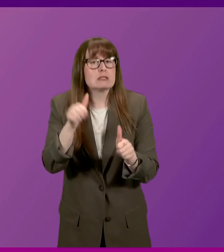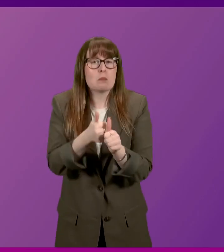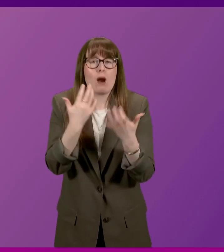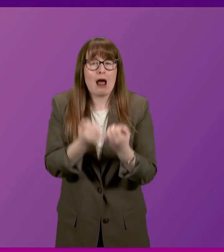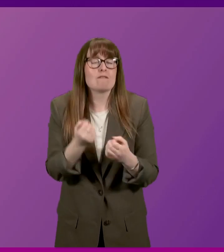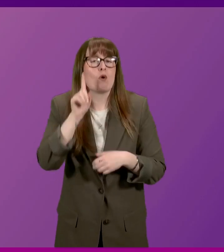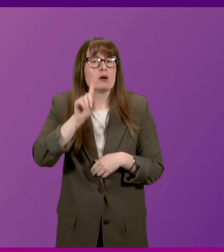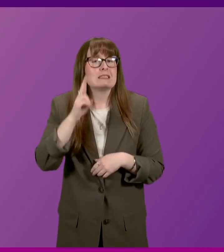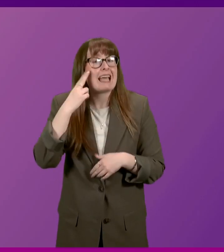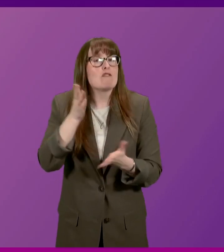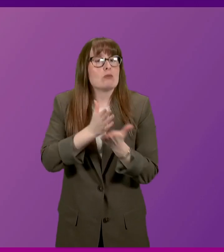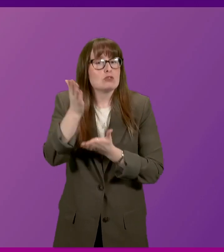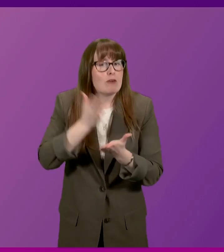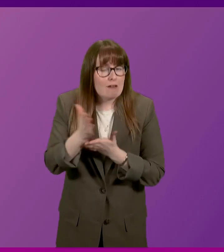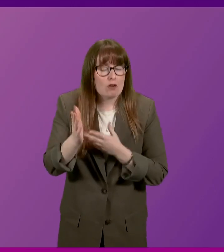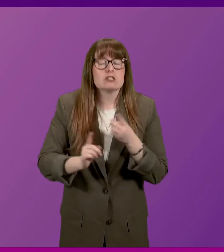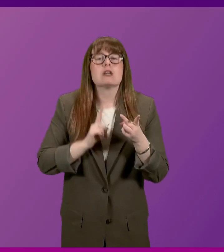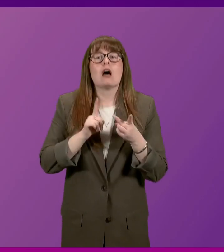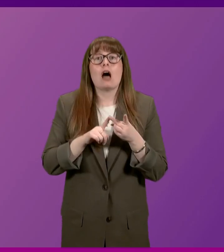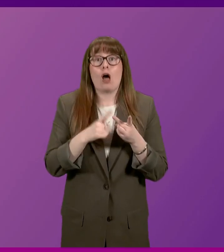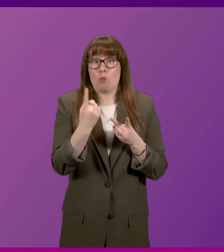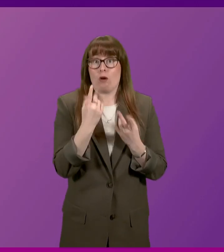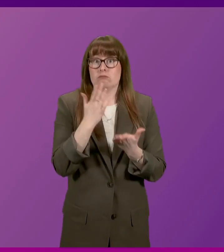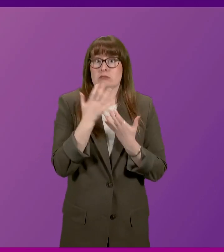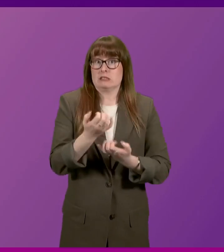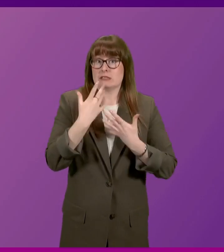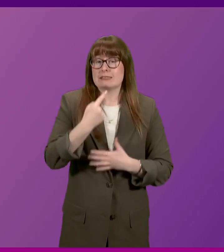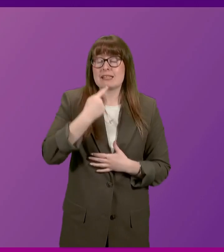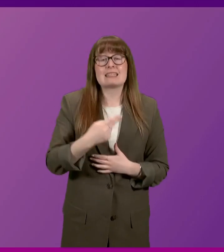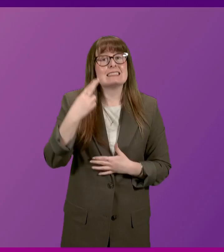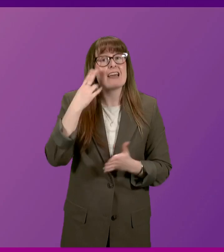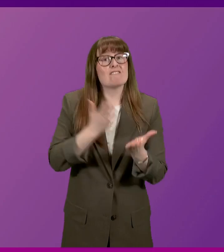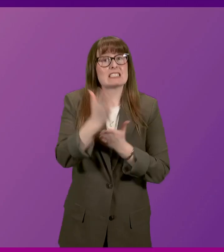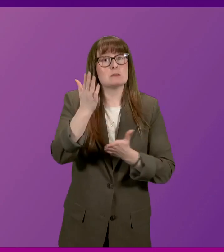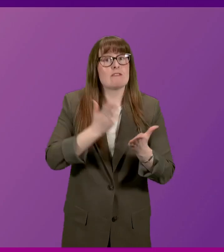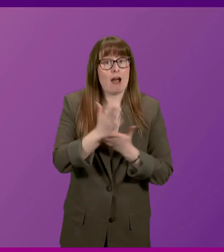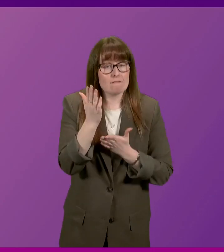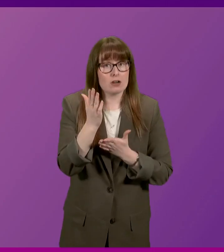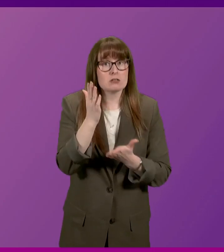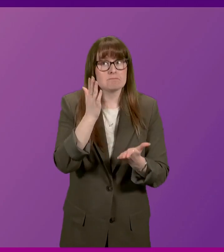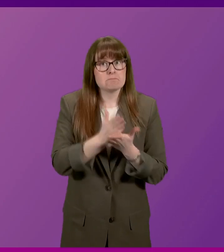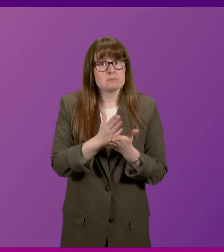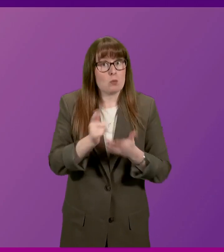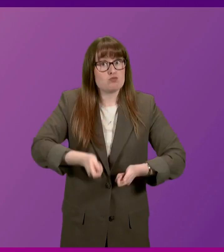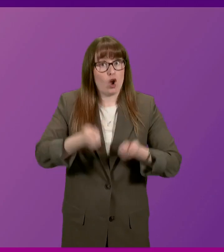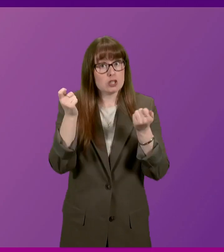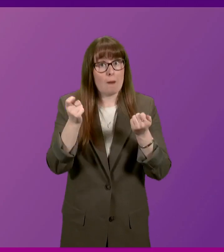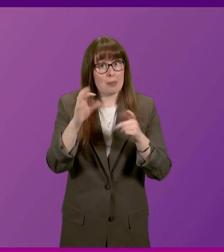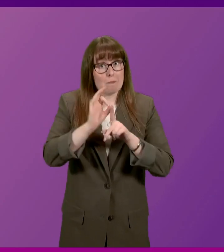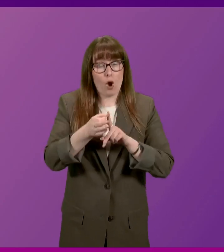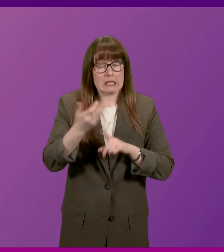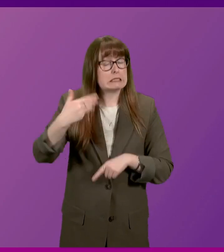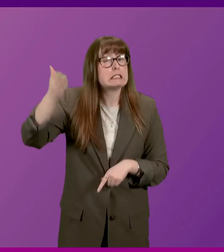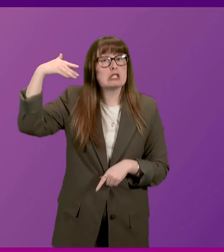survivors. And one of those did say that this deaf victim survivors was raised years ago